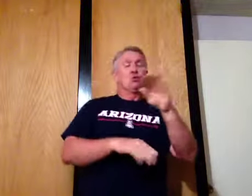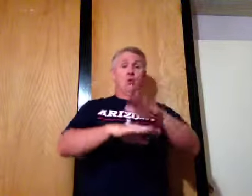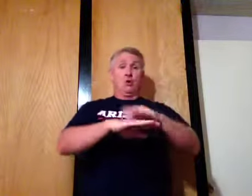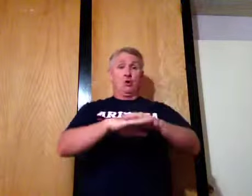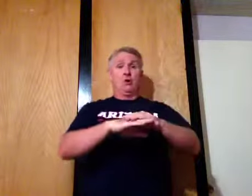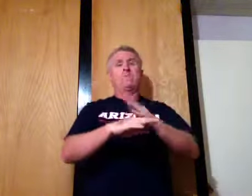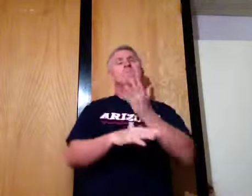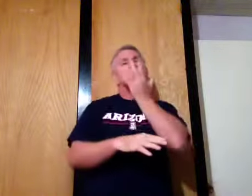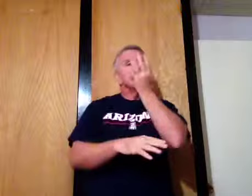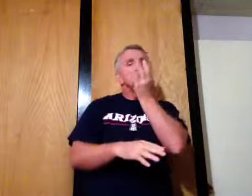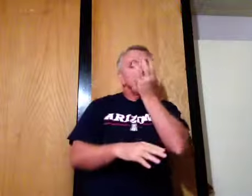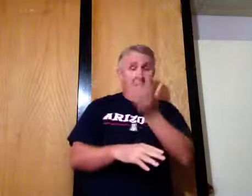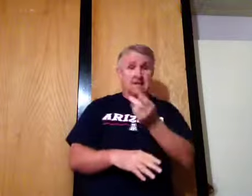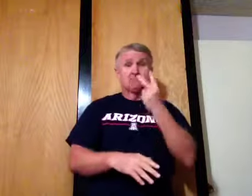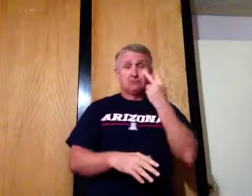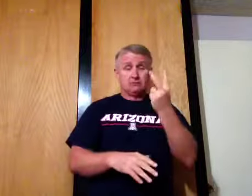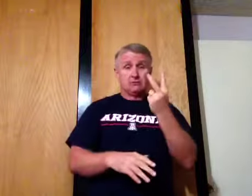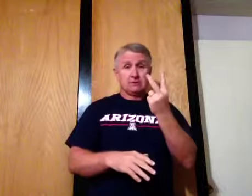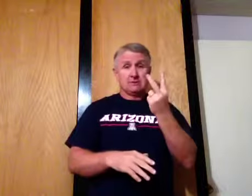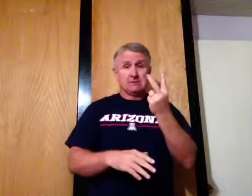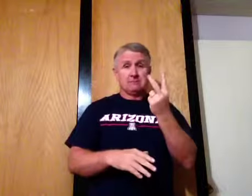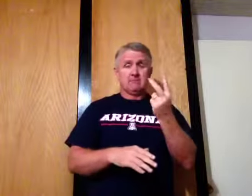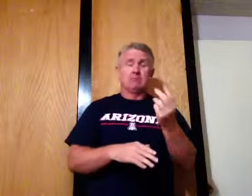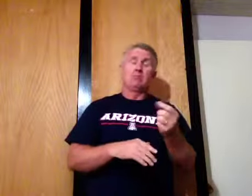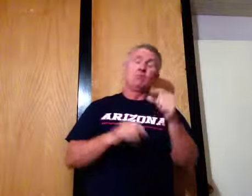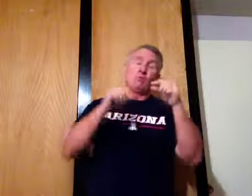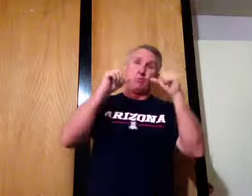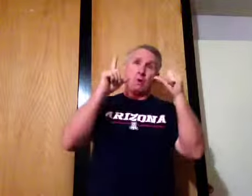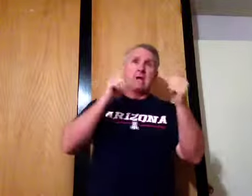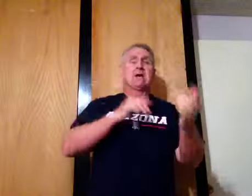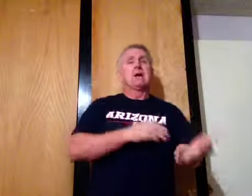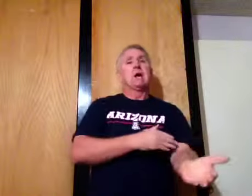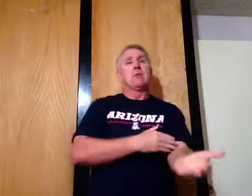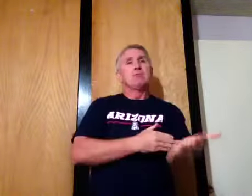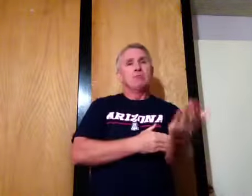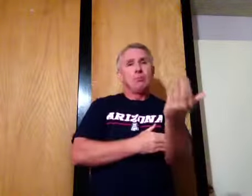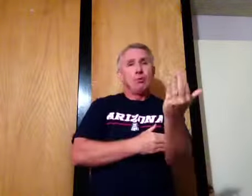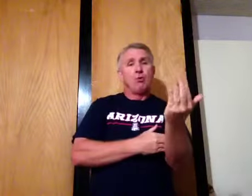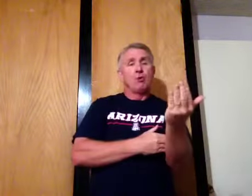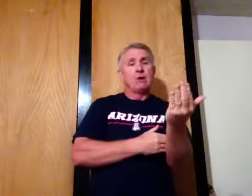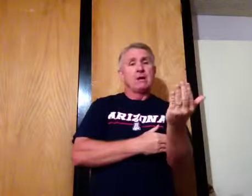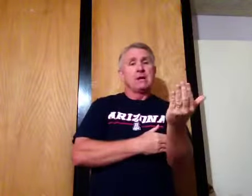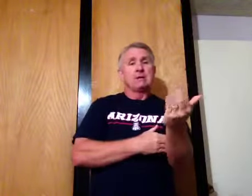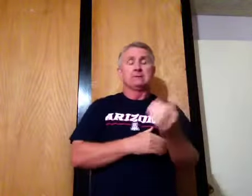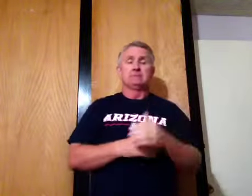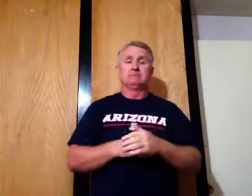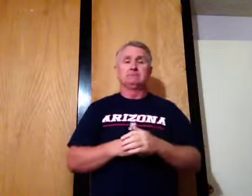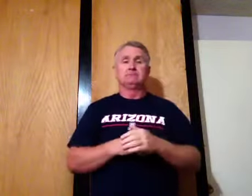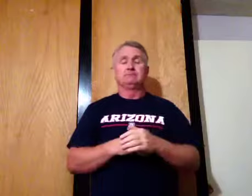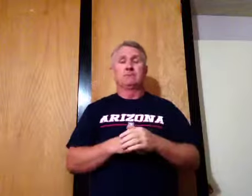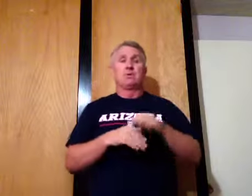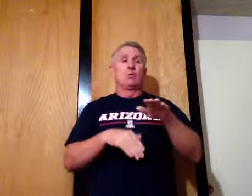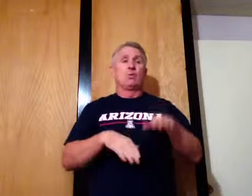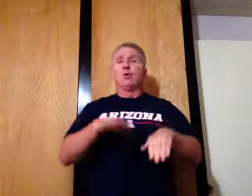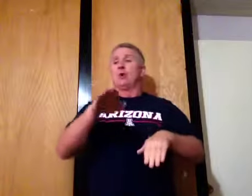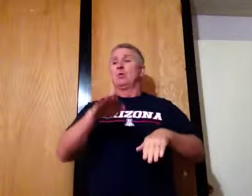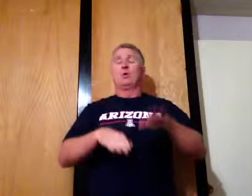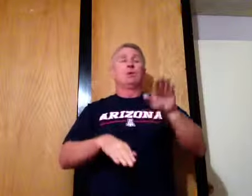and it depends on the environmental situation, and take off your socks and shoes and go